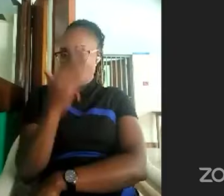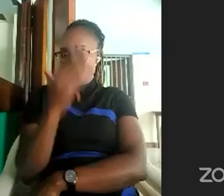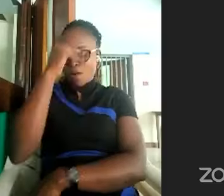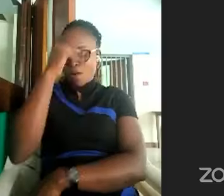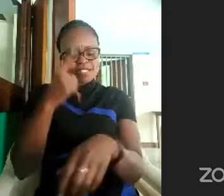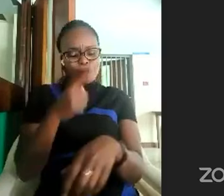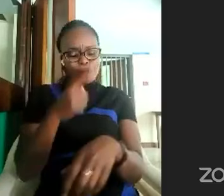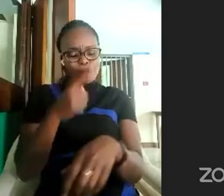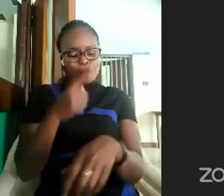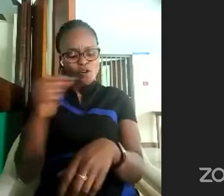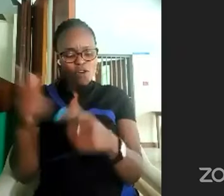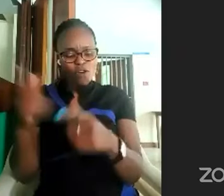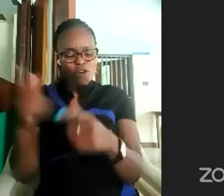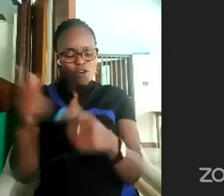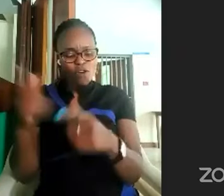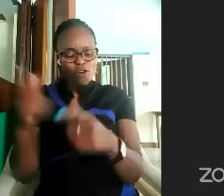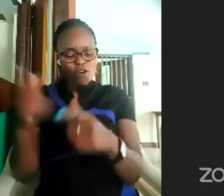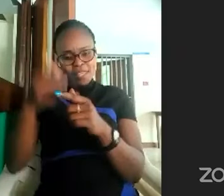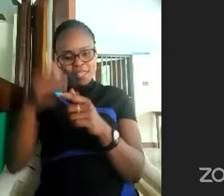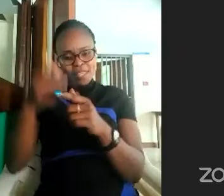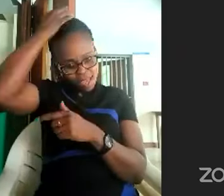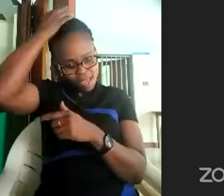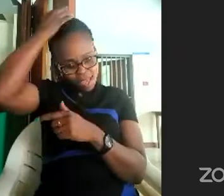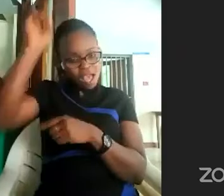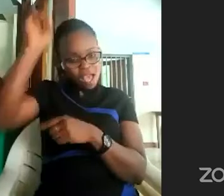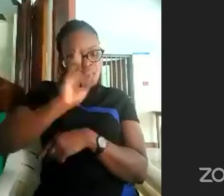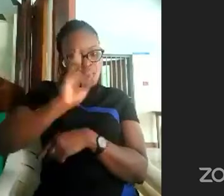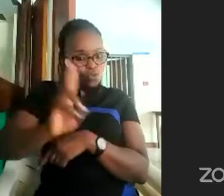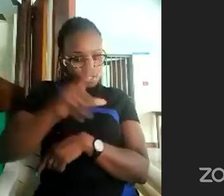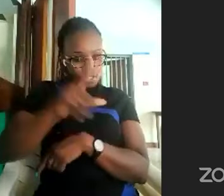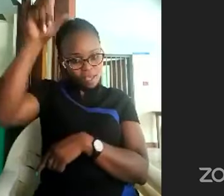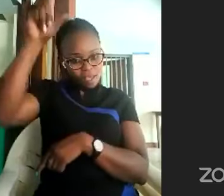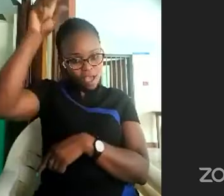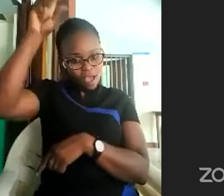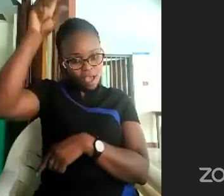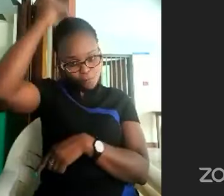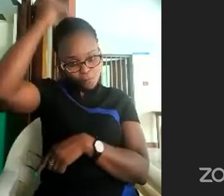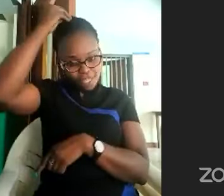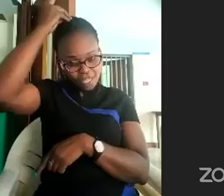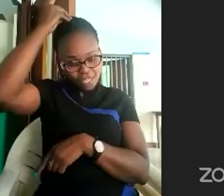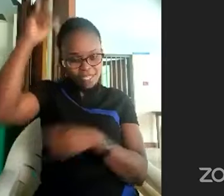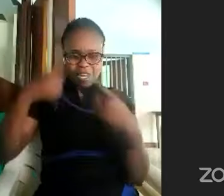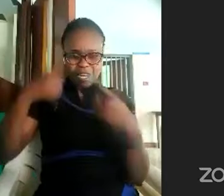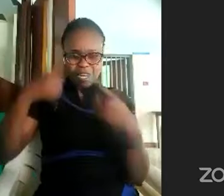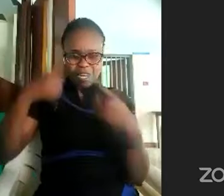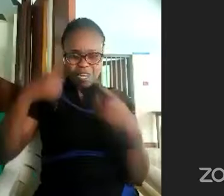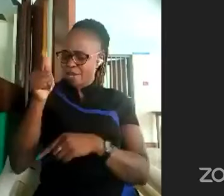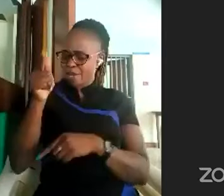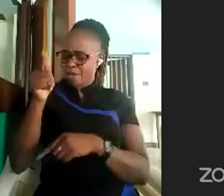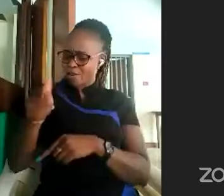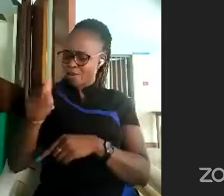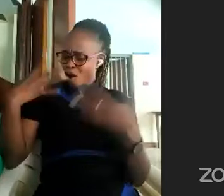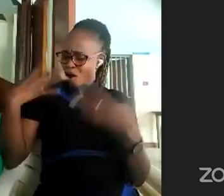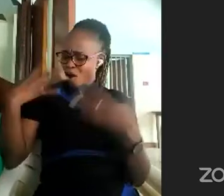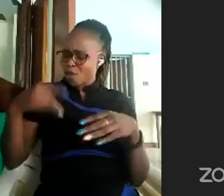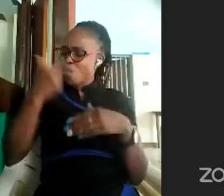thinking she was not understanding, that why would people who cannot take care of themselves bring other people to be in this world? So you see, that already is